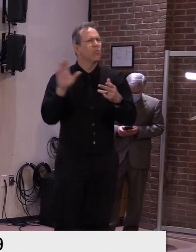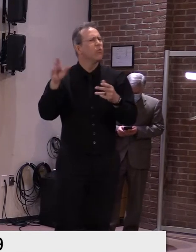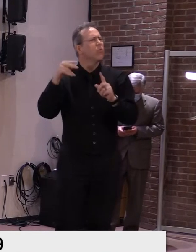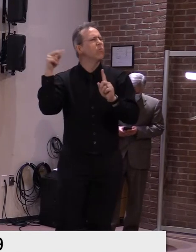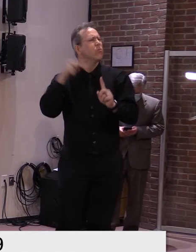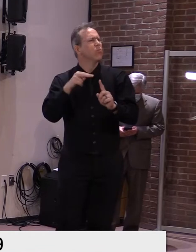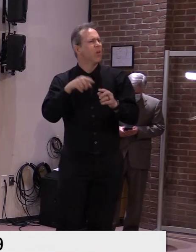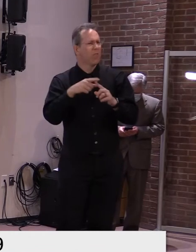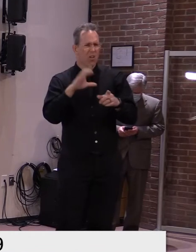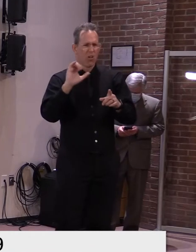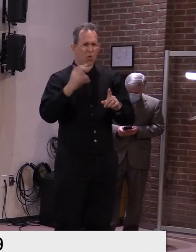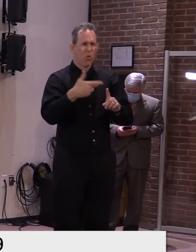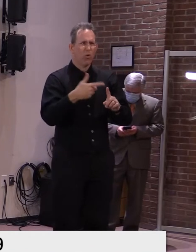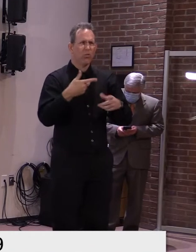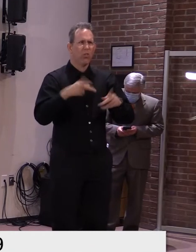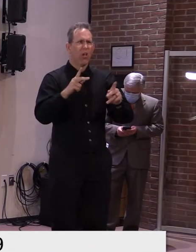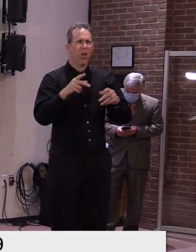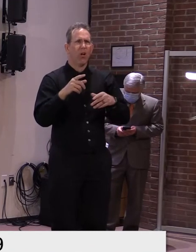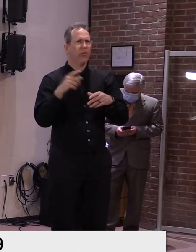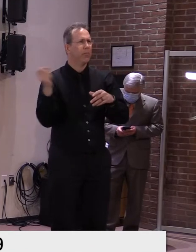be needing to help an administration's